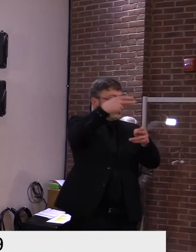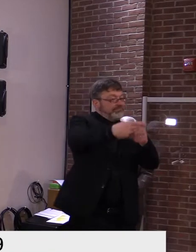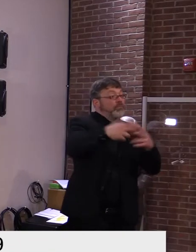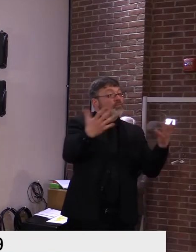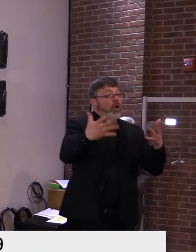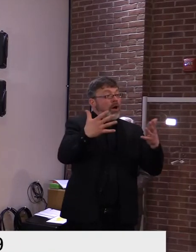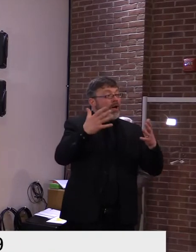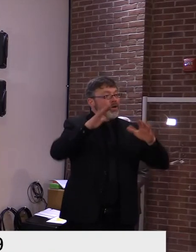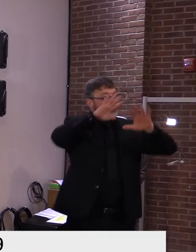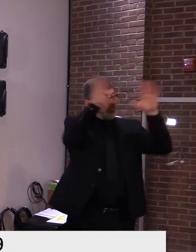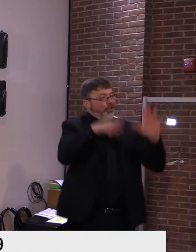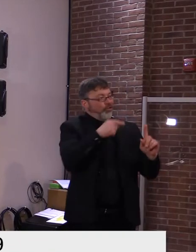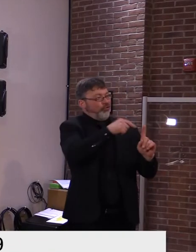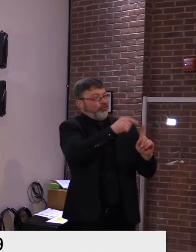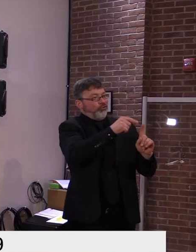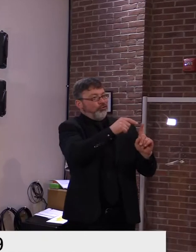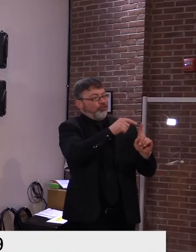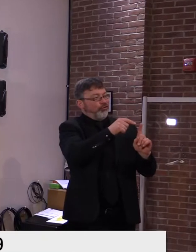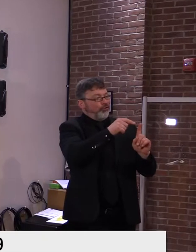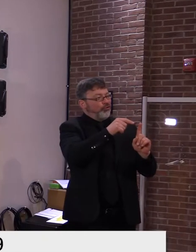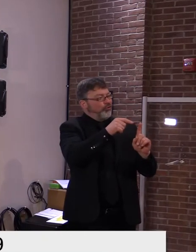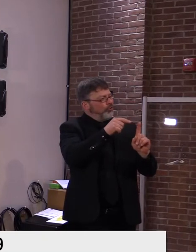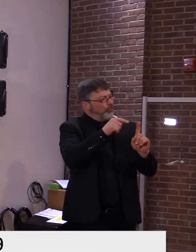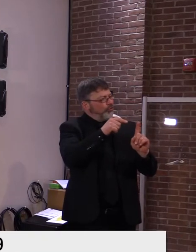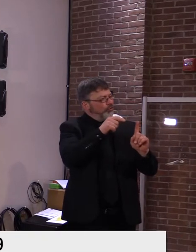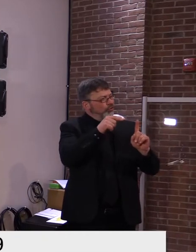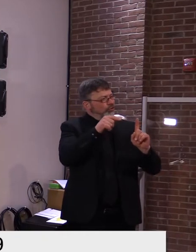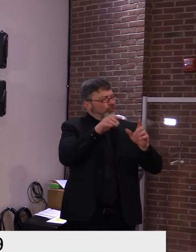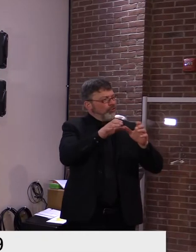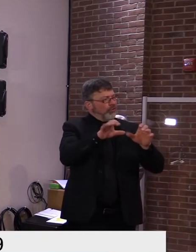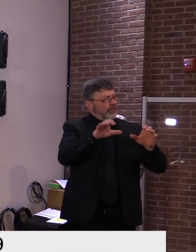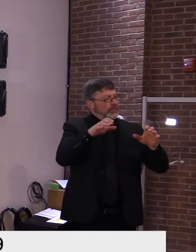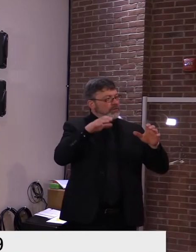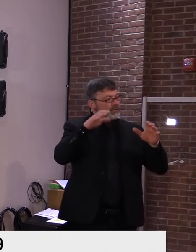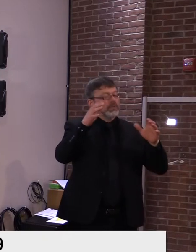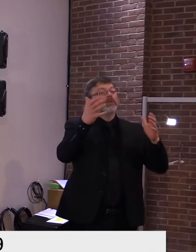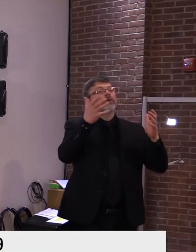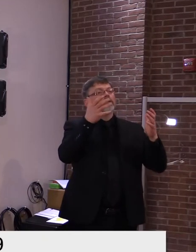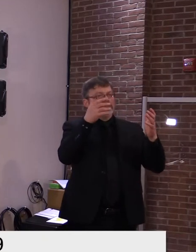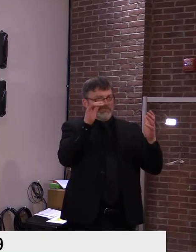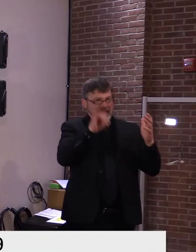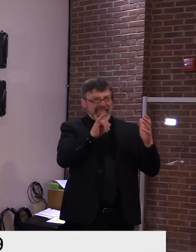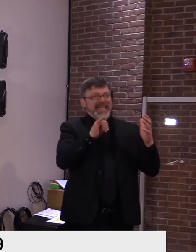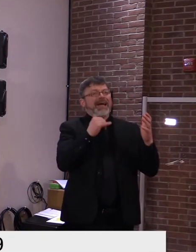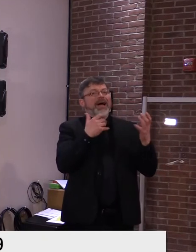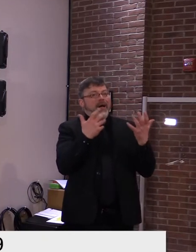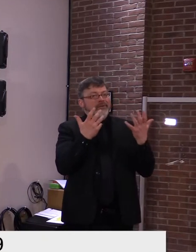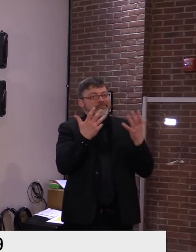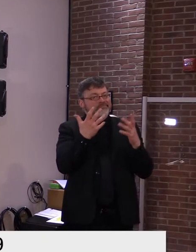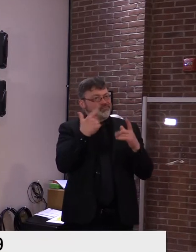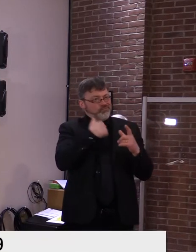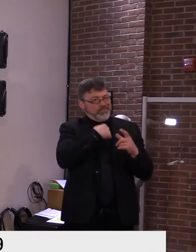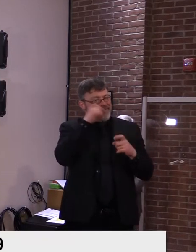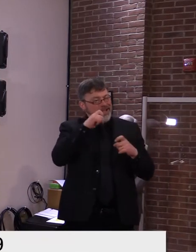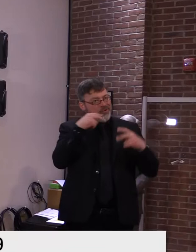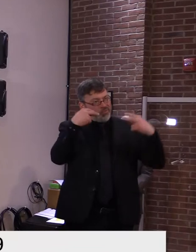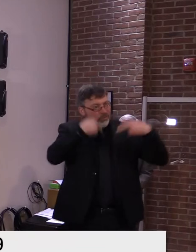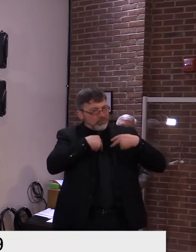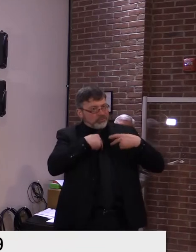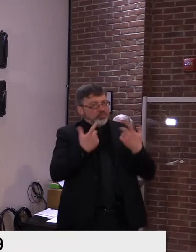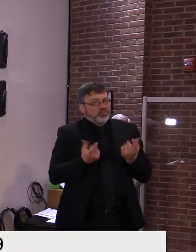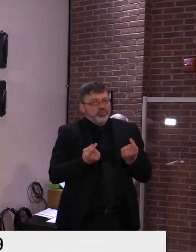about case numbers, I will add a few words of caution about the upcoming spring holidays, beginning this weekend with